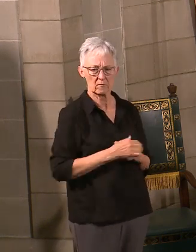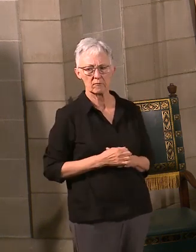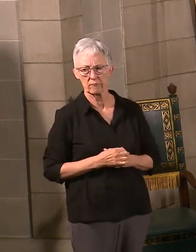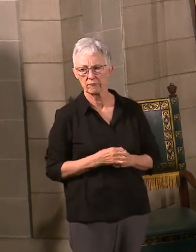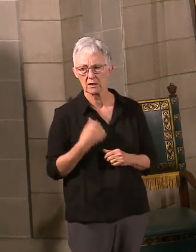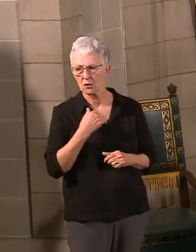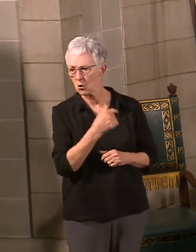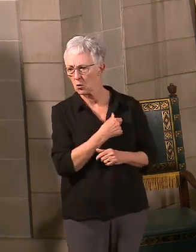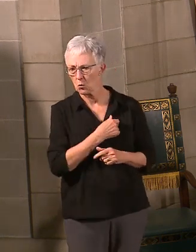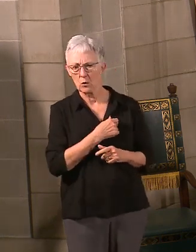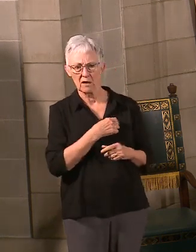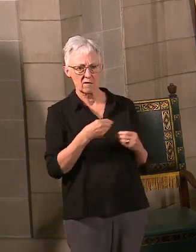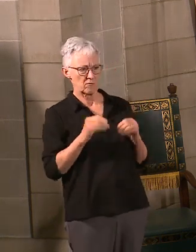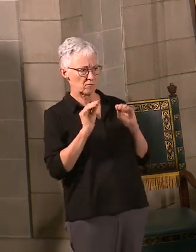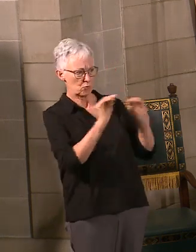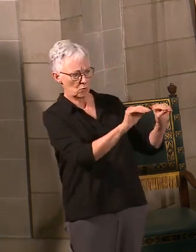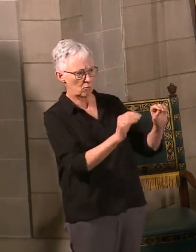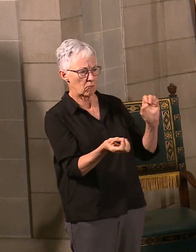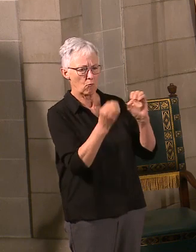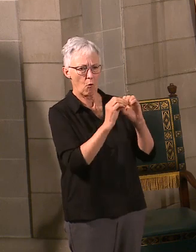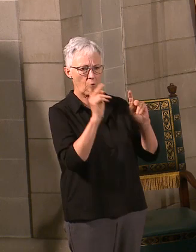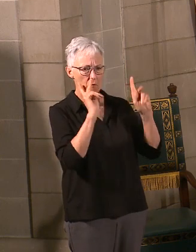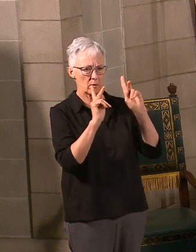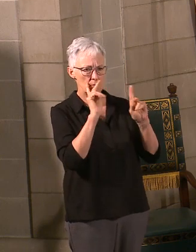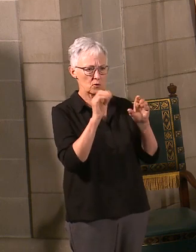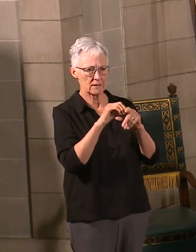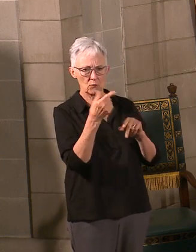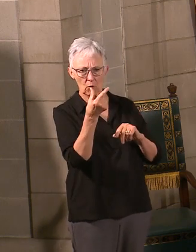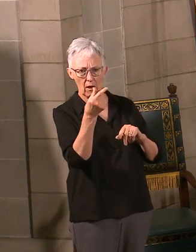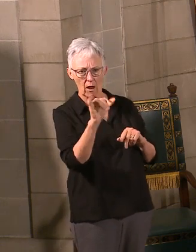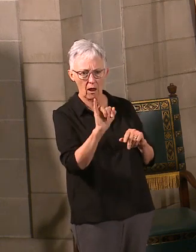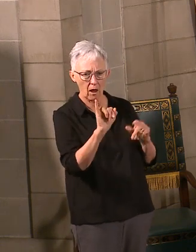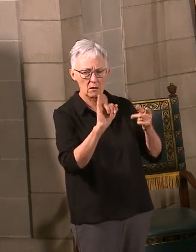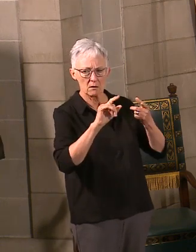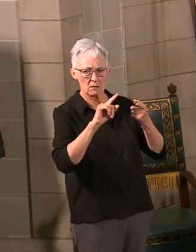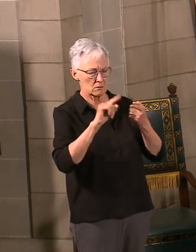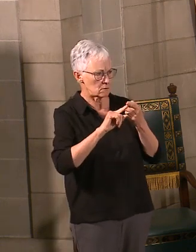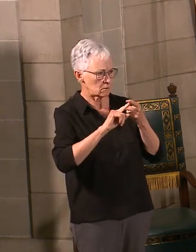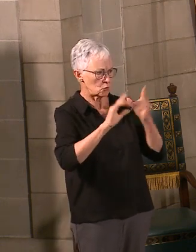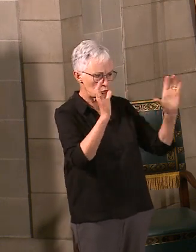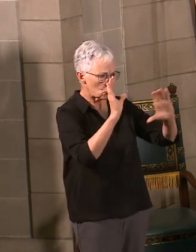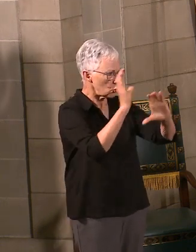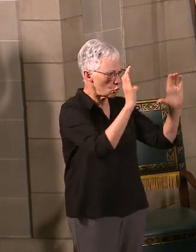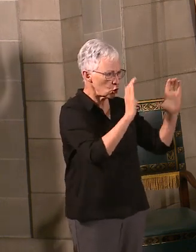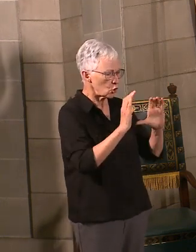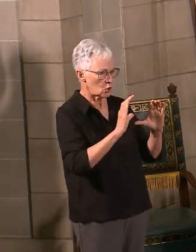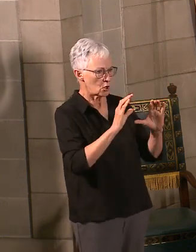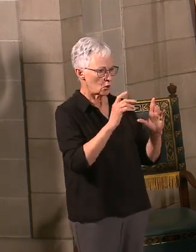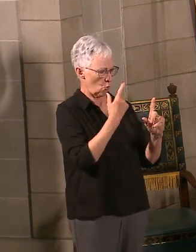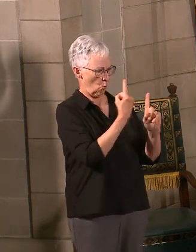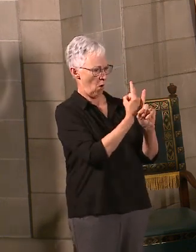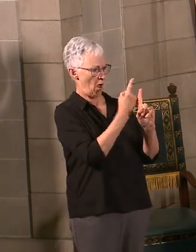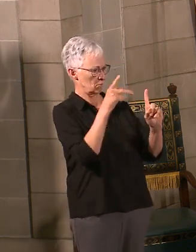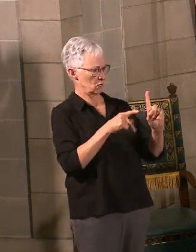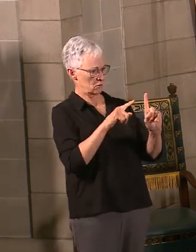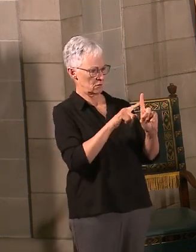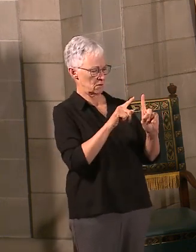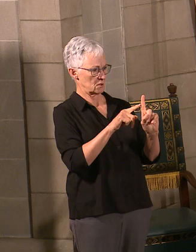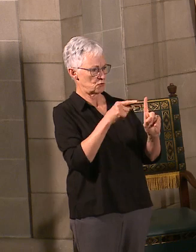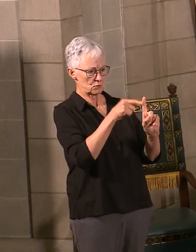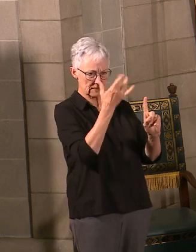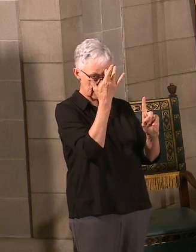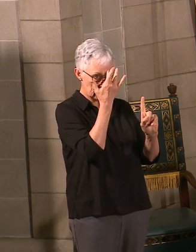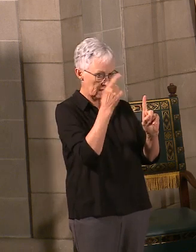that contact tracing, finding people who have been exposed and making sure they're quarantining. We're also going to be, we had